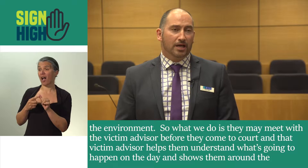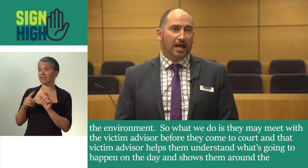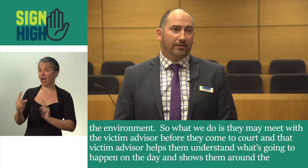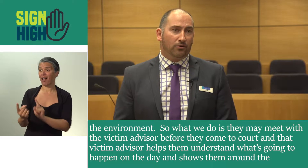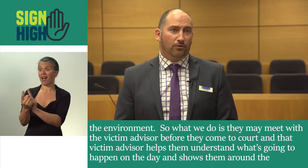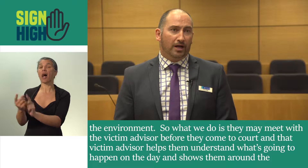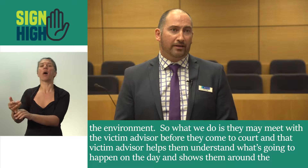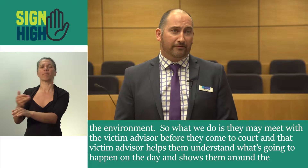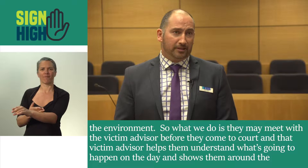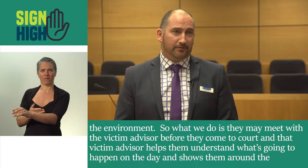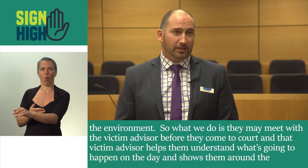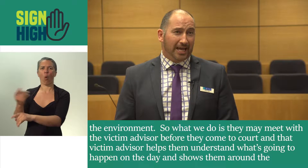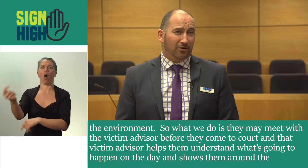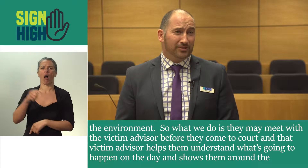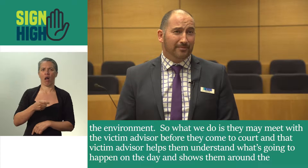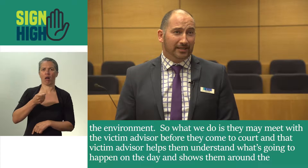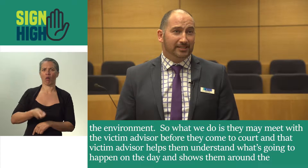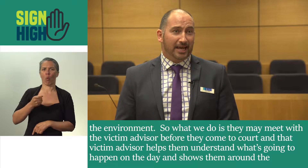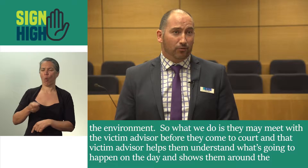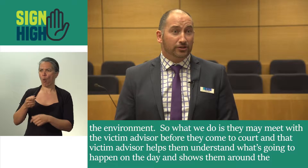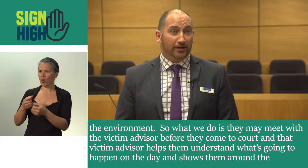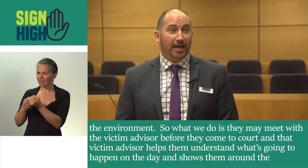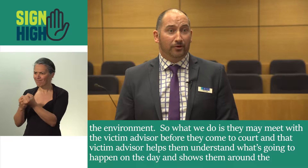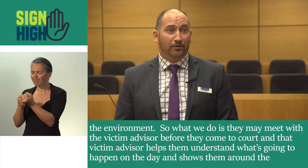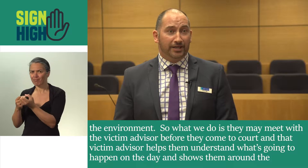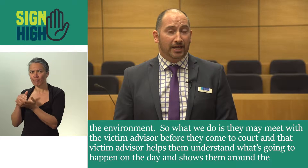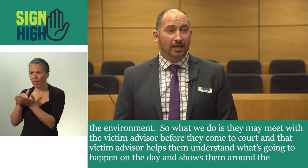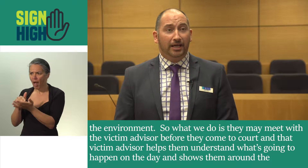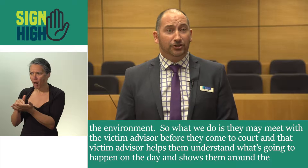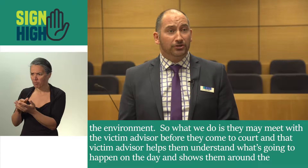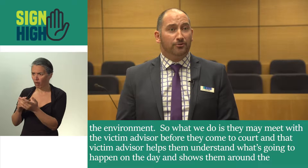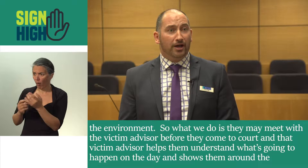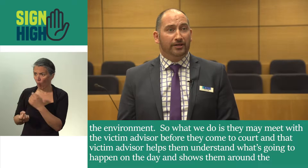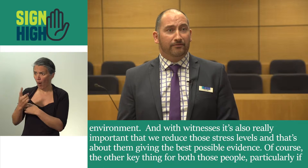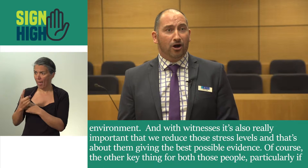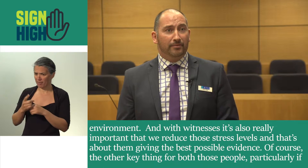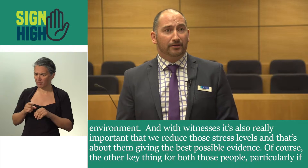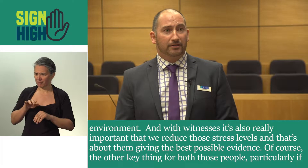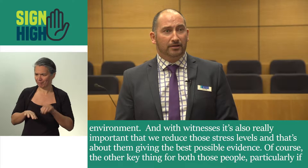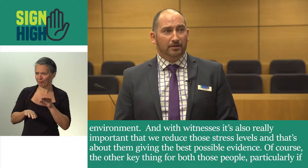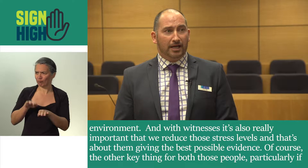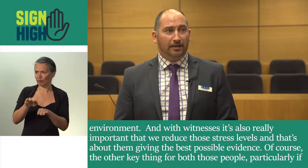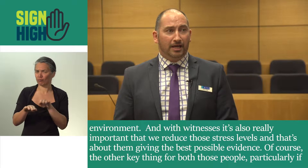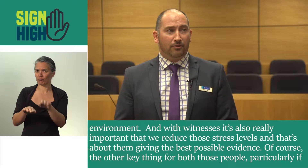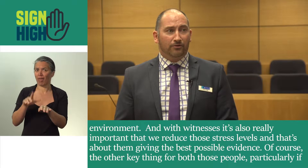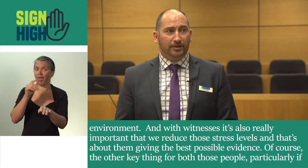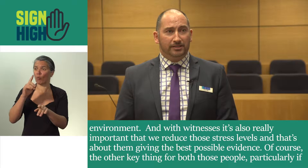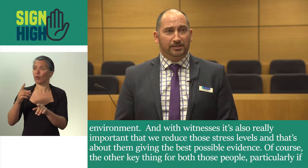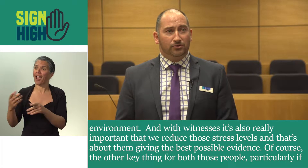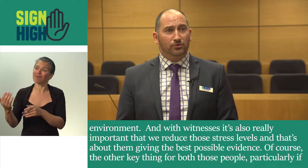and that victim advisor helps them understand what's going to happen on the day and shows them around the environment. And with witnesses, it's also